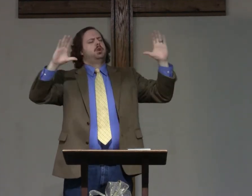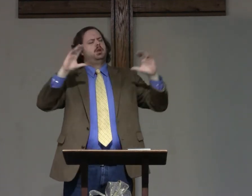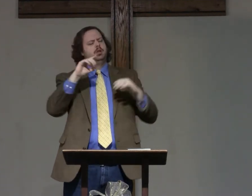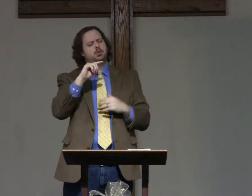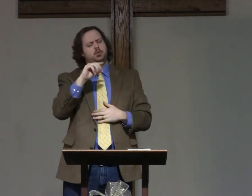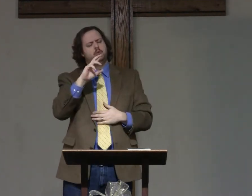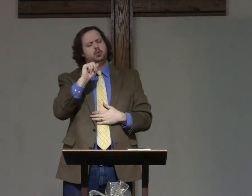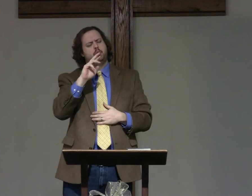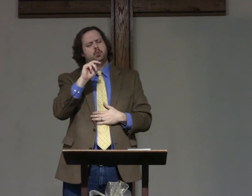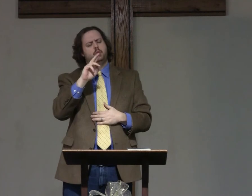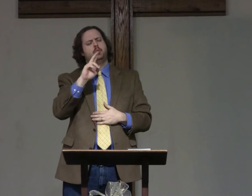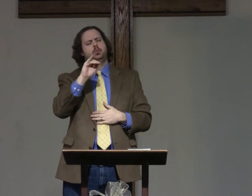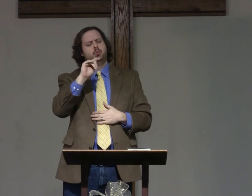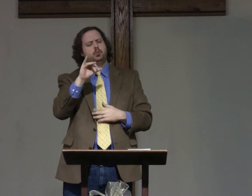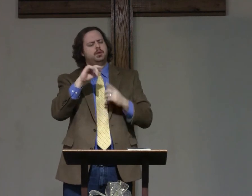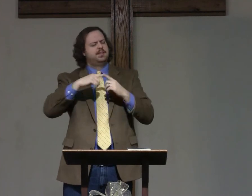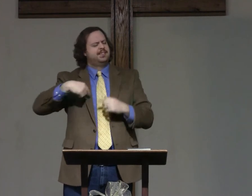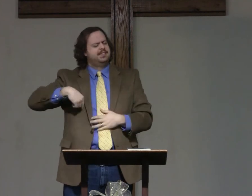about how great a gratuity